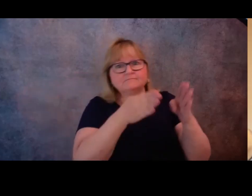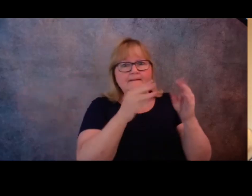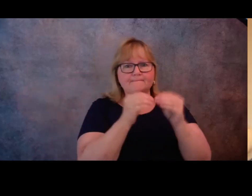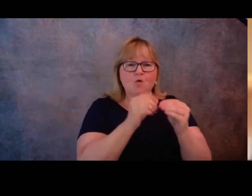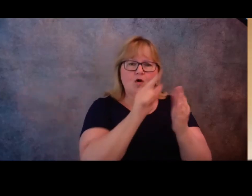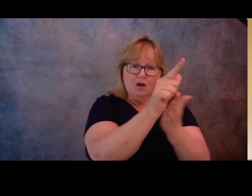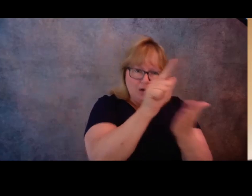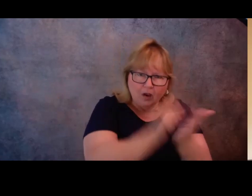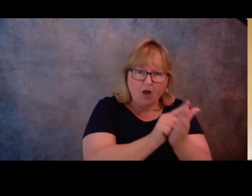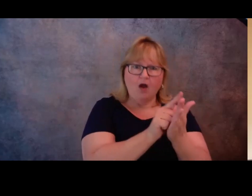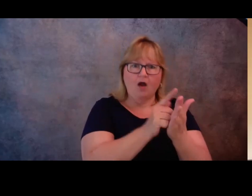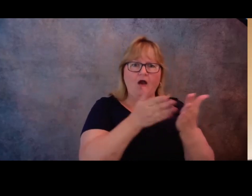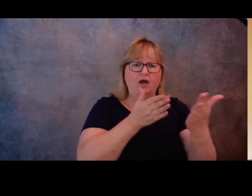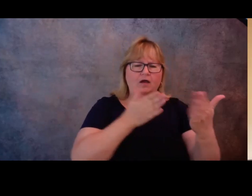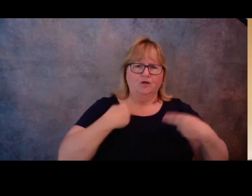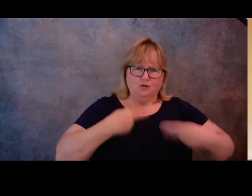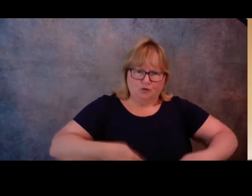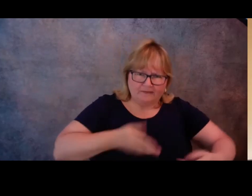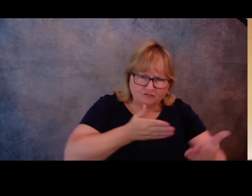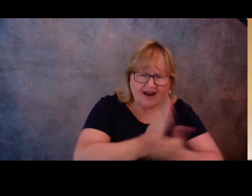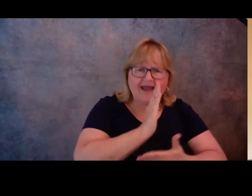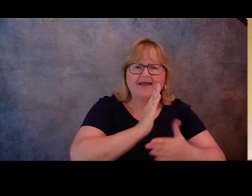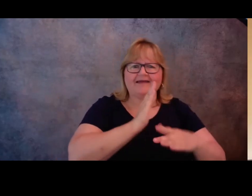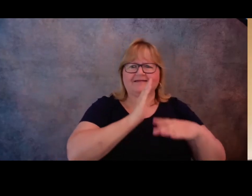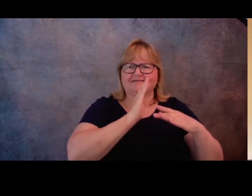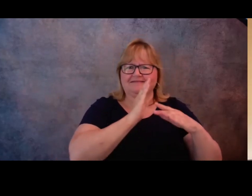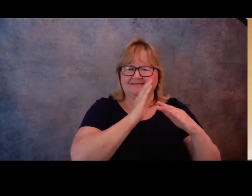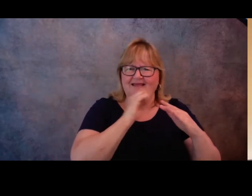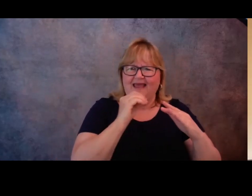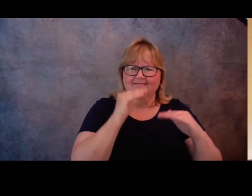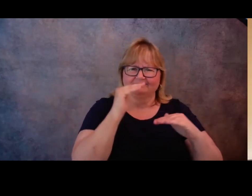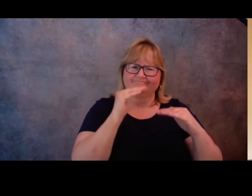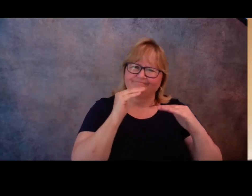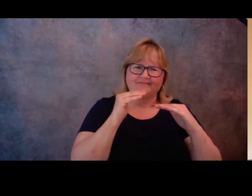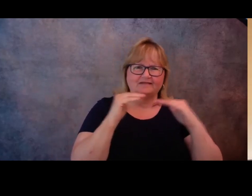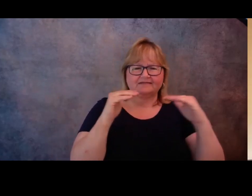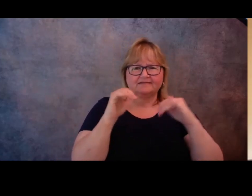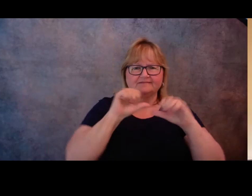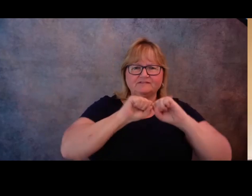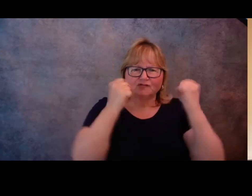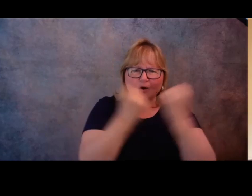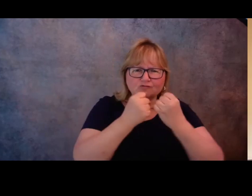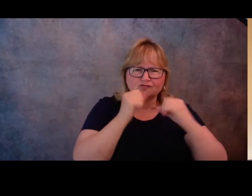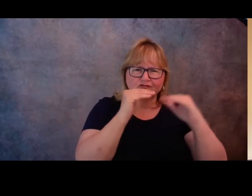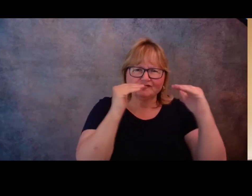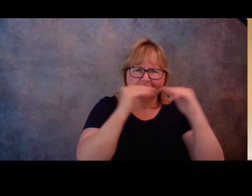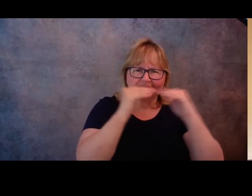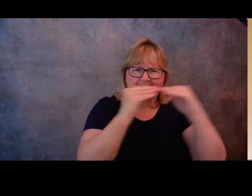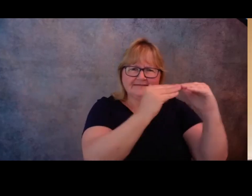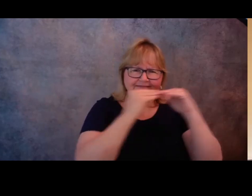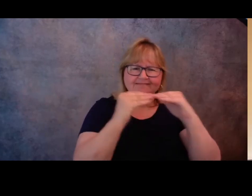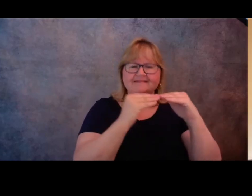justice framing based in Geneva. And that happened about 7 or 8 years